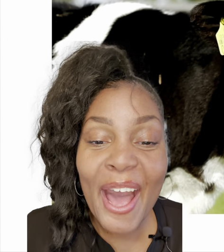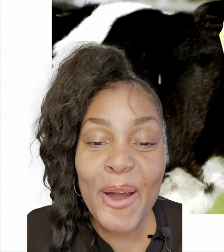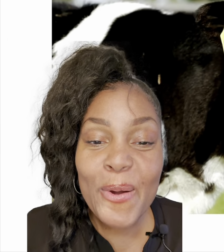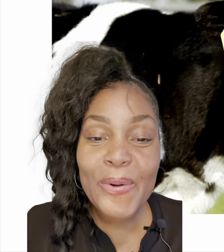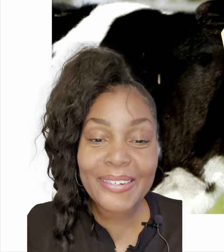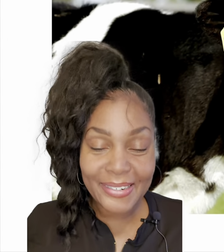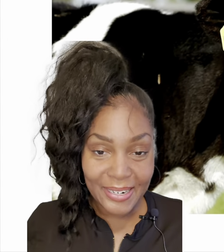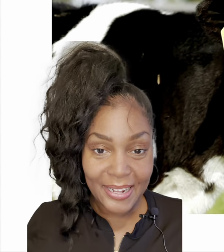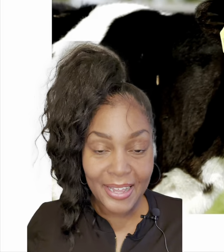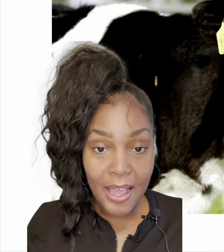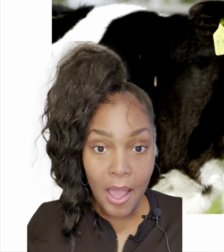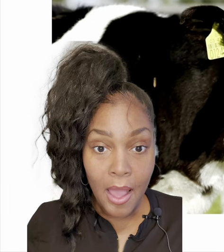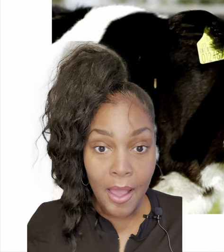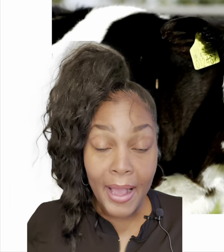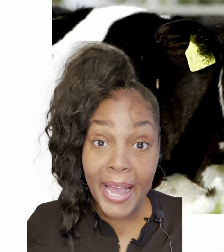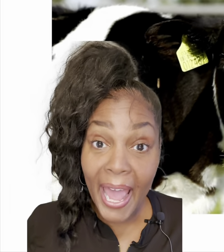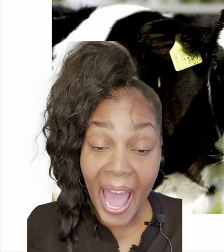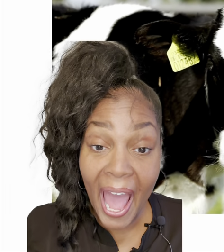Cow.